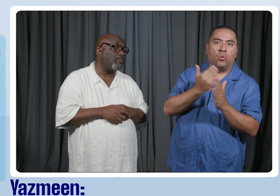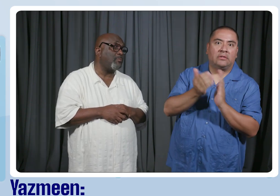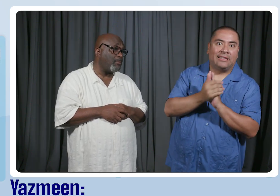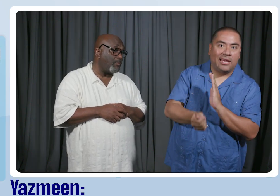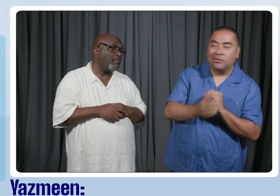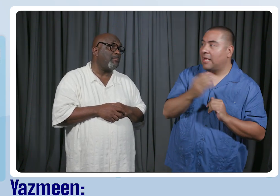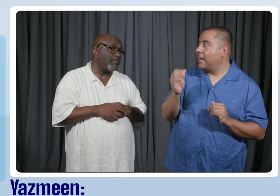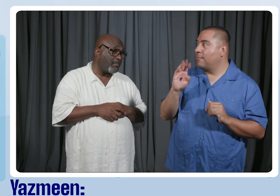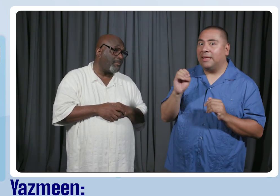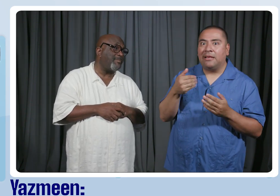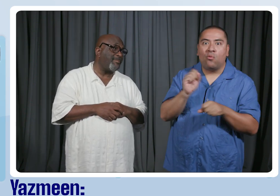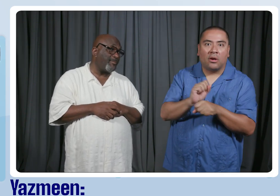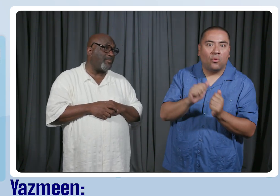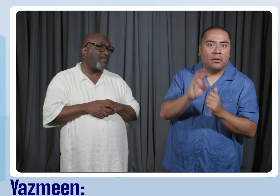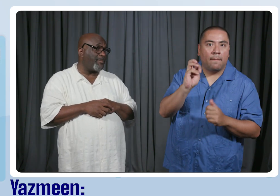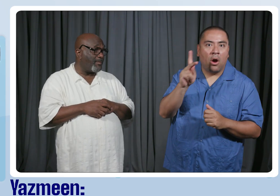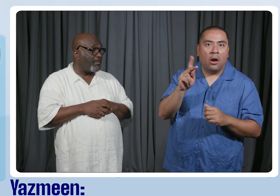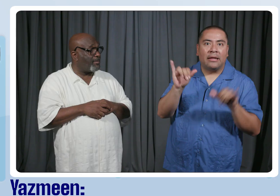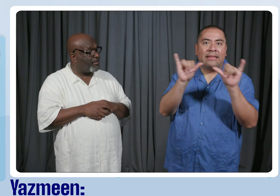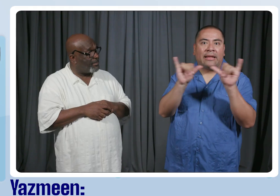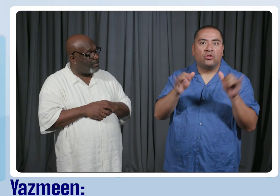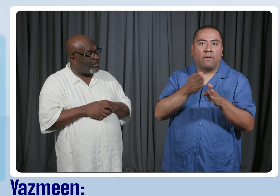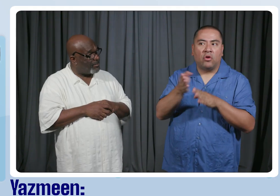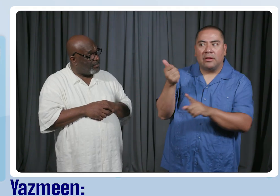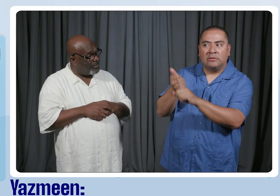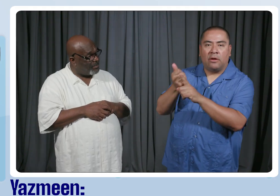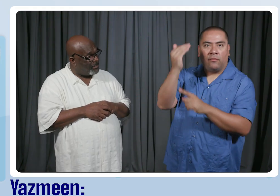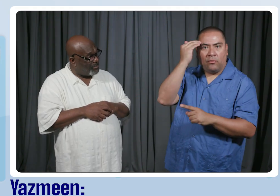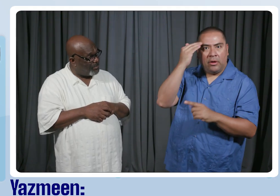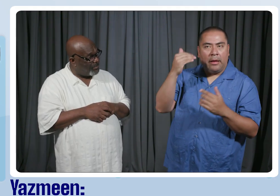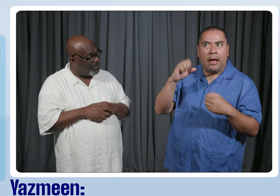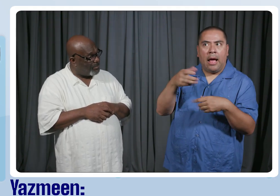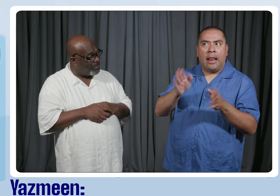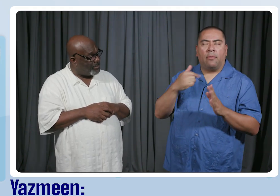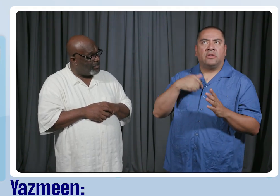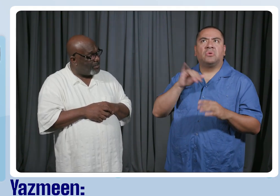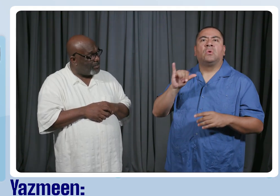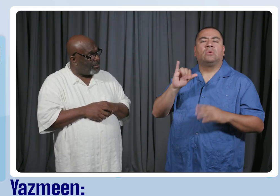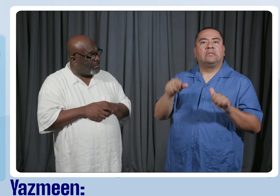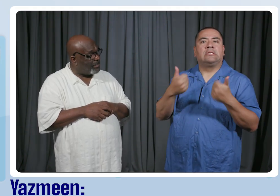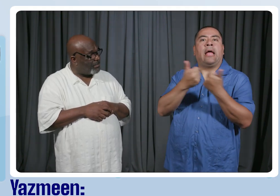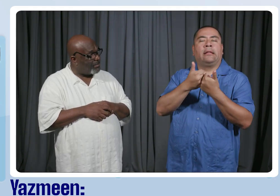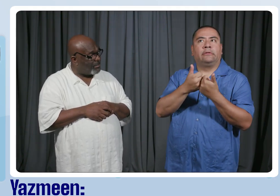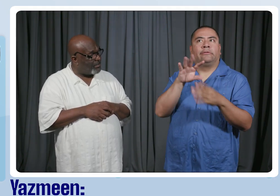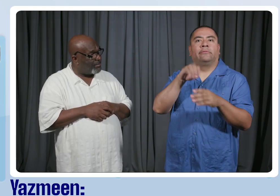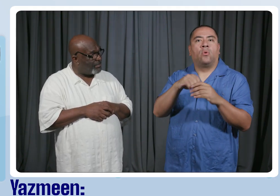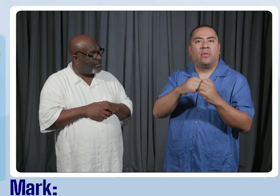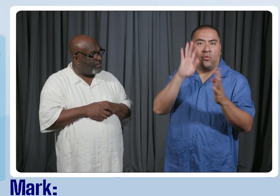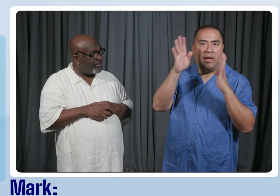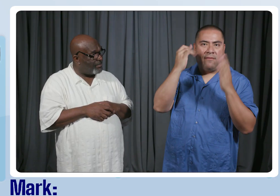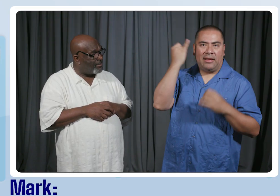and being next to Mark in this architectural field that he's aware of has allowed me kind of embrace and challenge myself with other creative